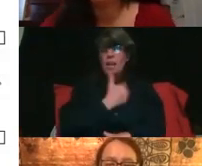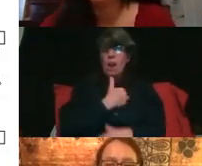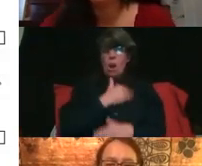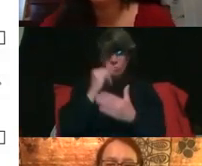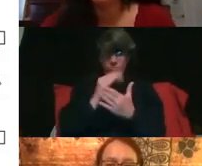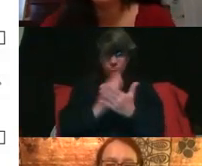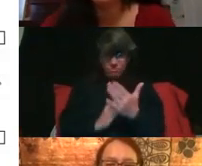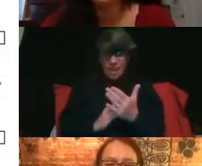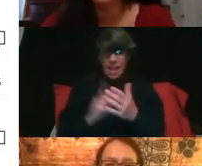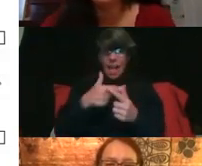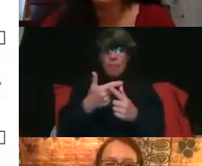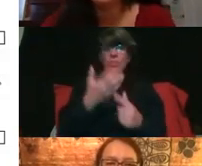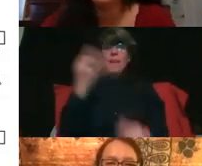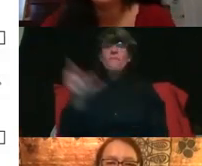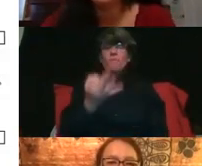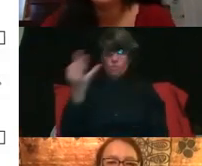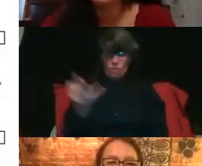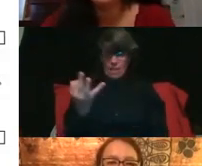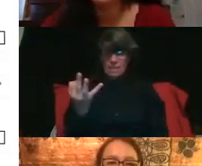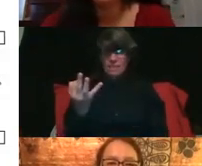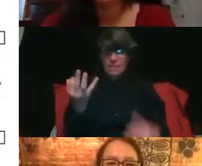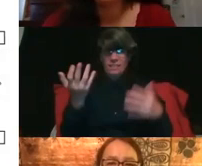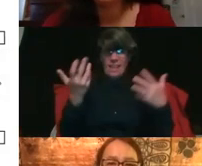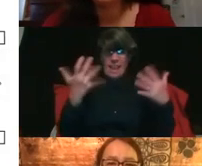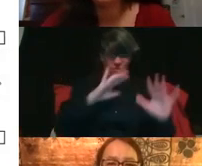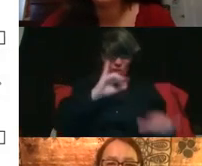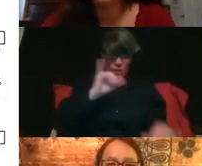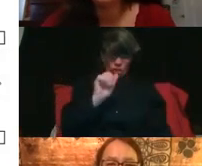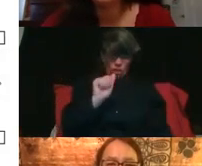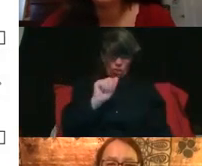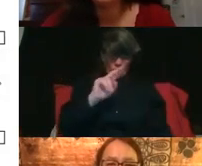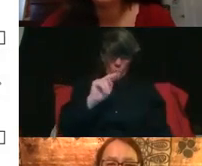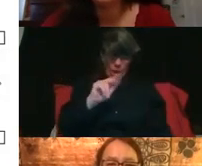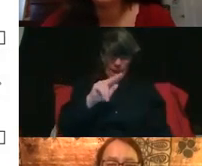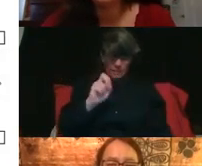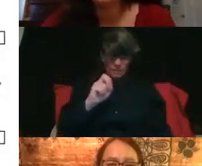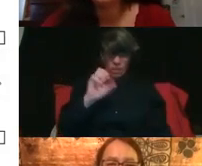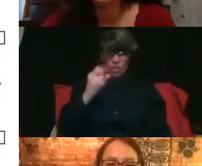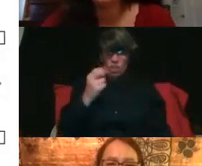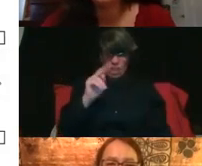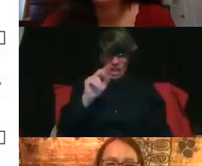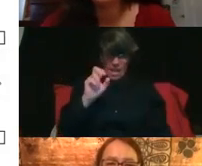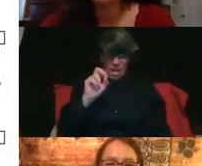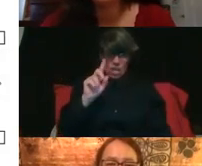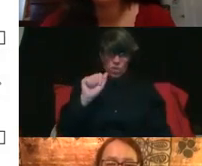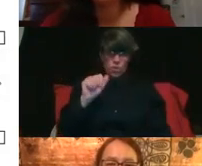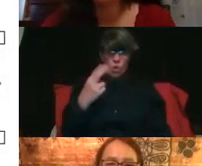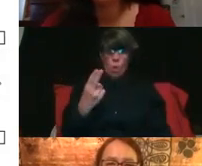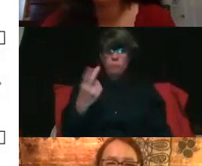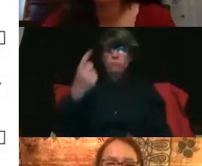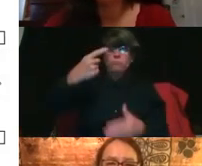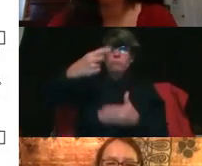on Fridays, following Joanne Shenandoah next week, or this Friday, next Friday we'll